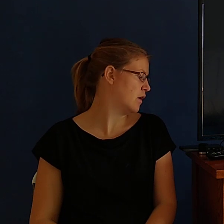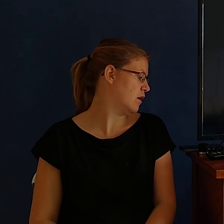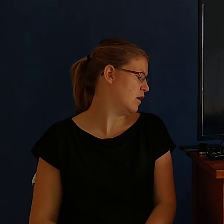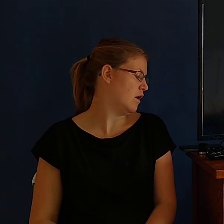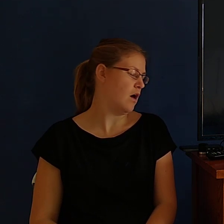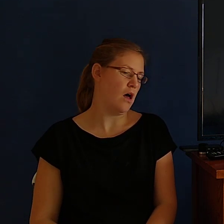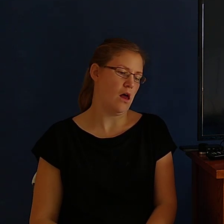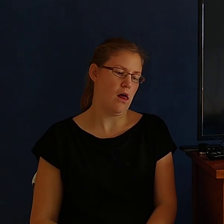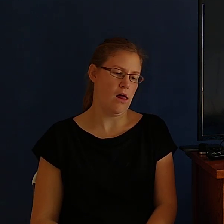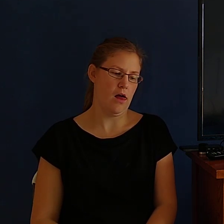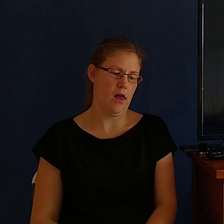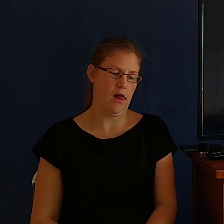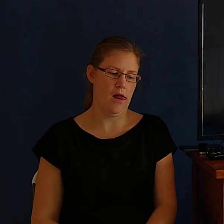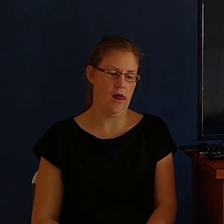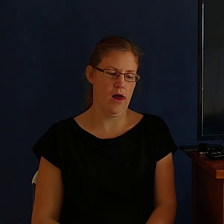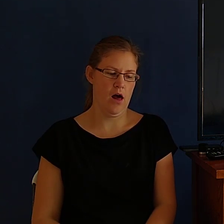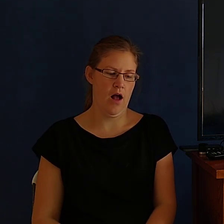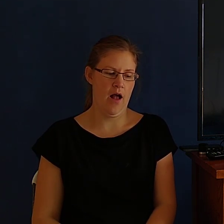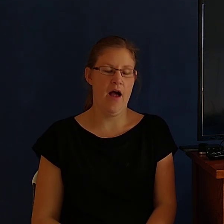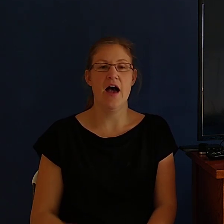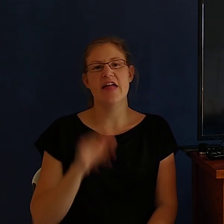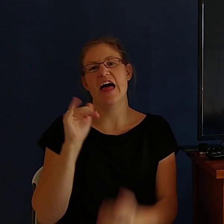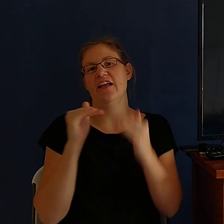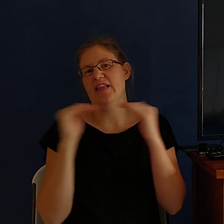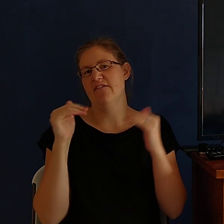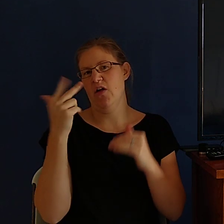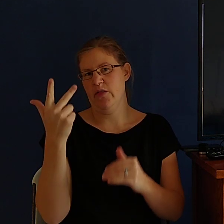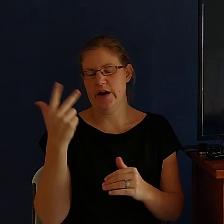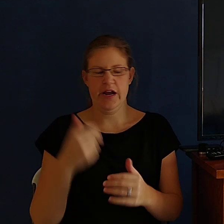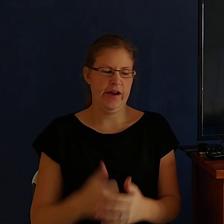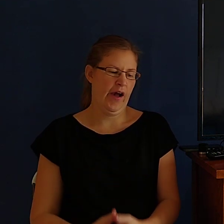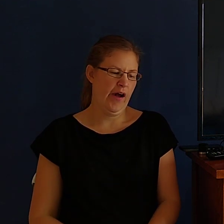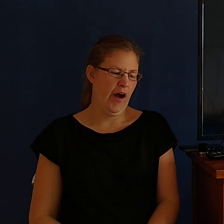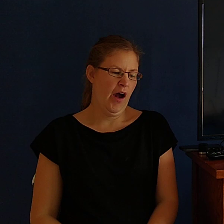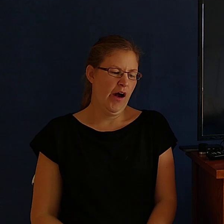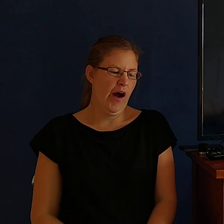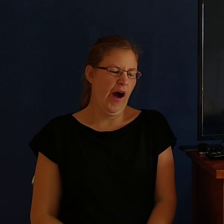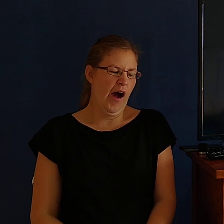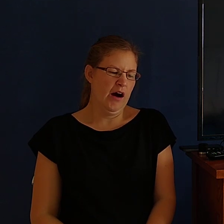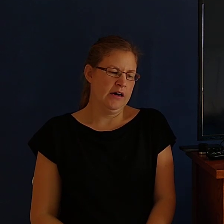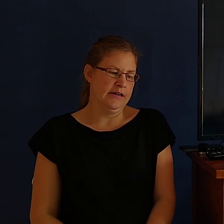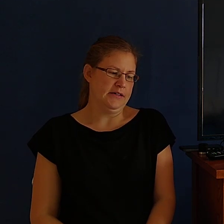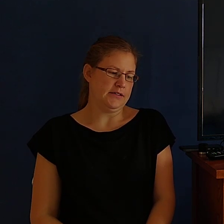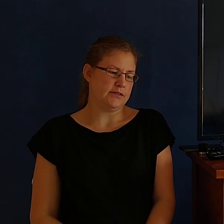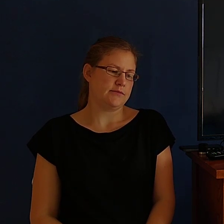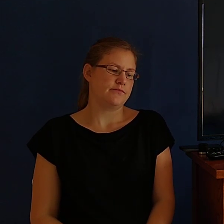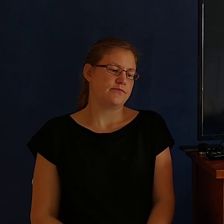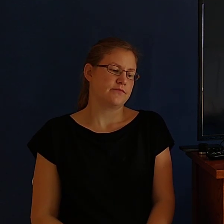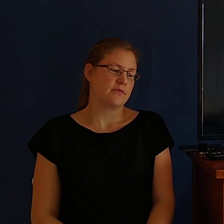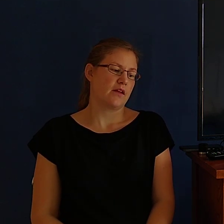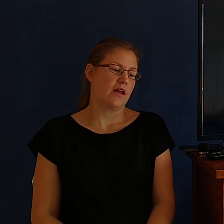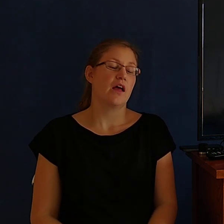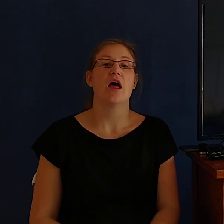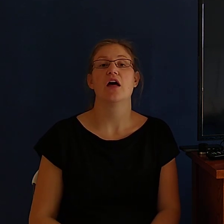Okay. And this level is level 3. And we have finished visiting all